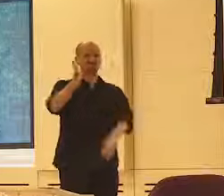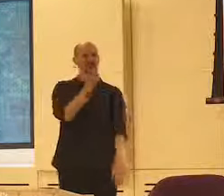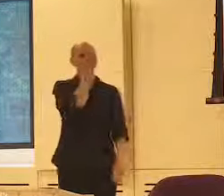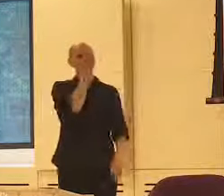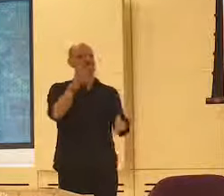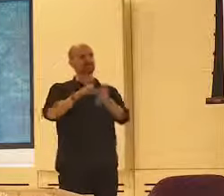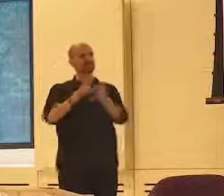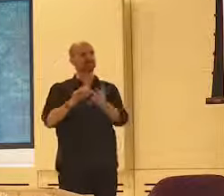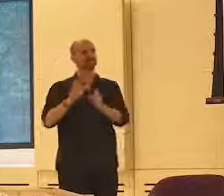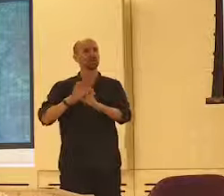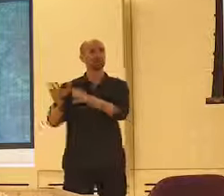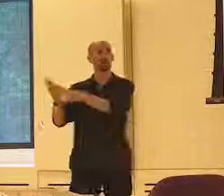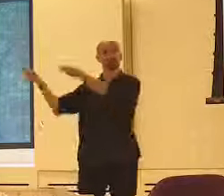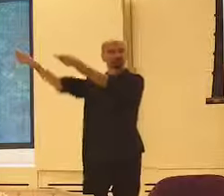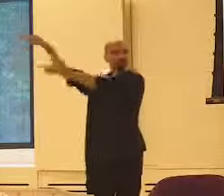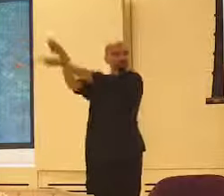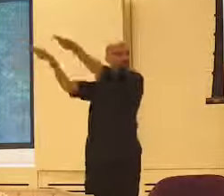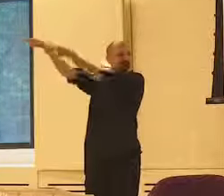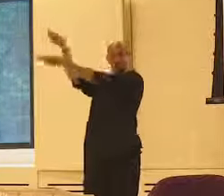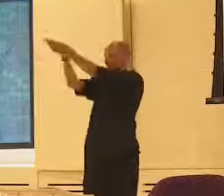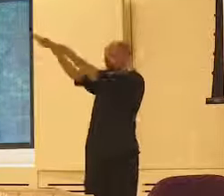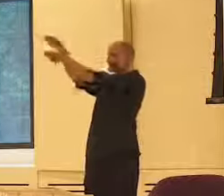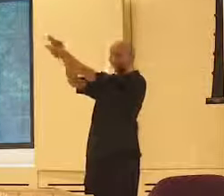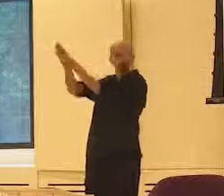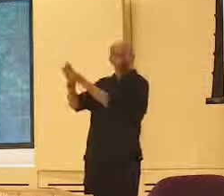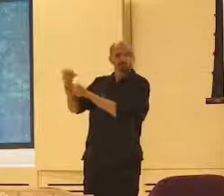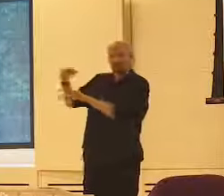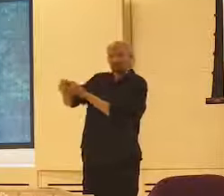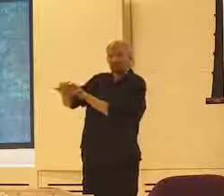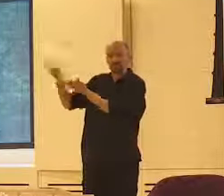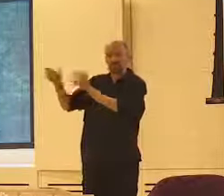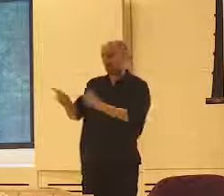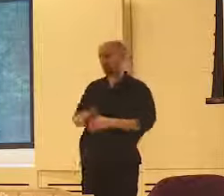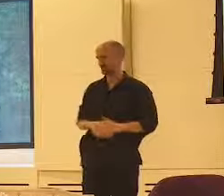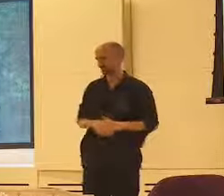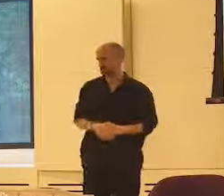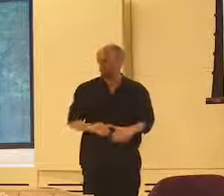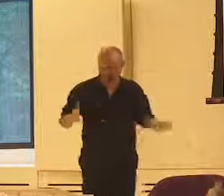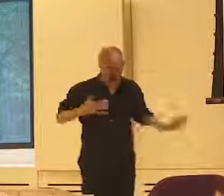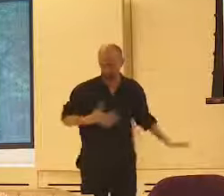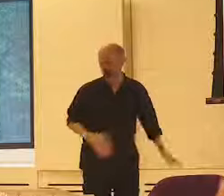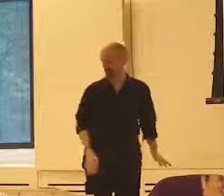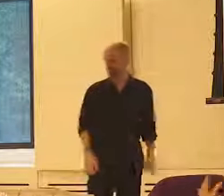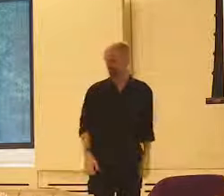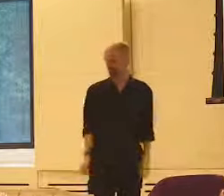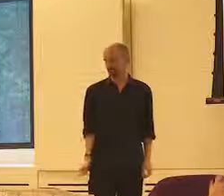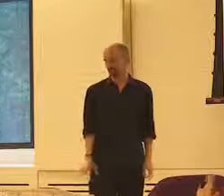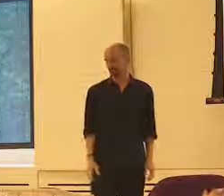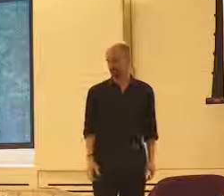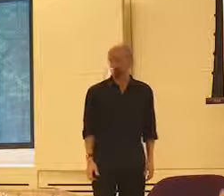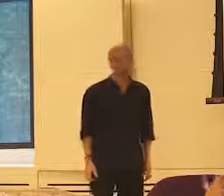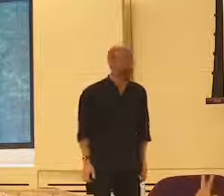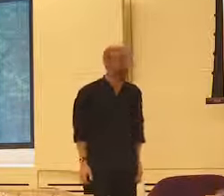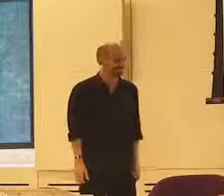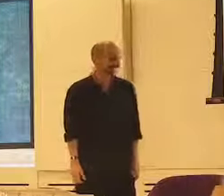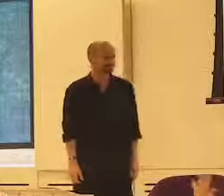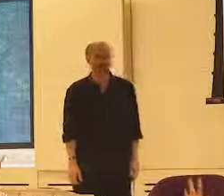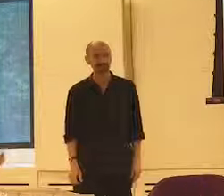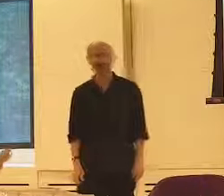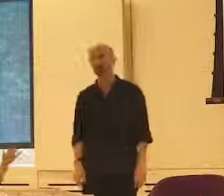interpreter. So far they haven't faced the problem, and they're kind of discussing in high places about provision they can't afford